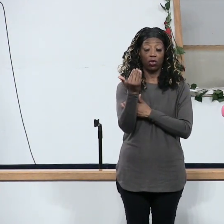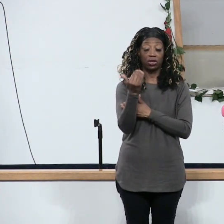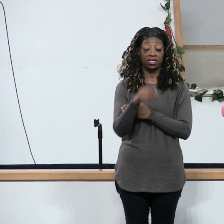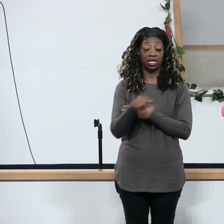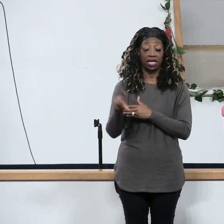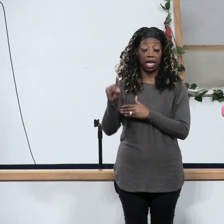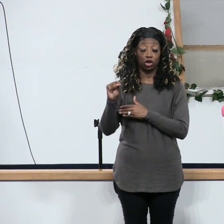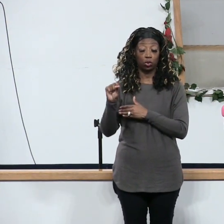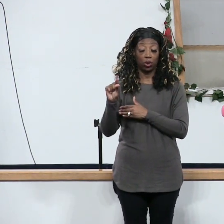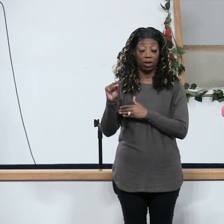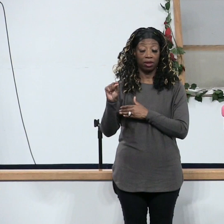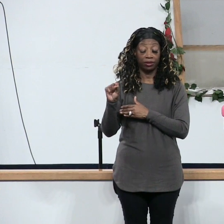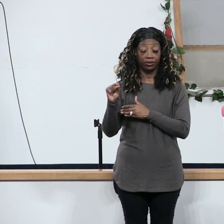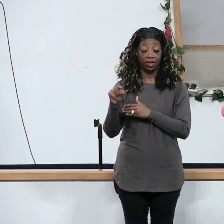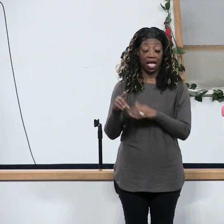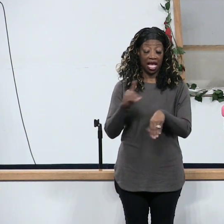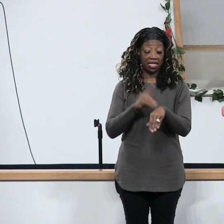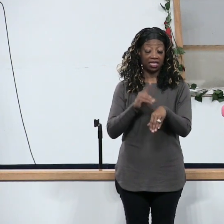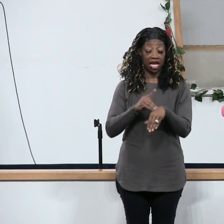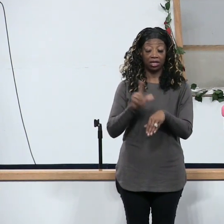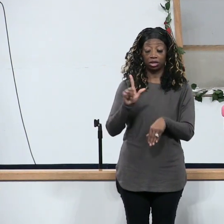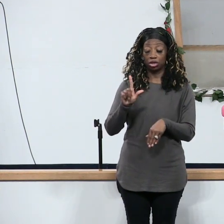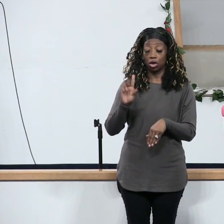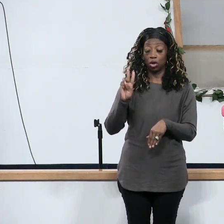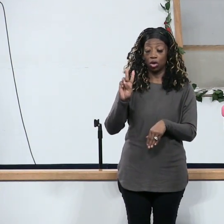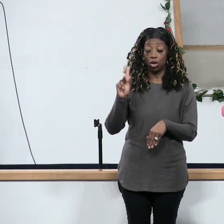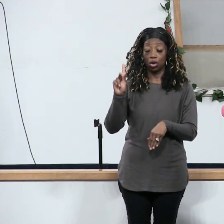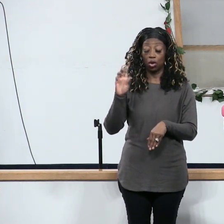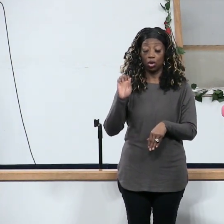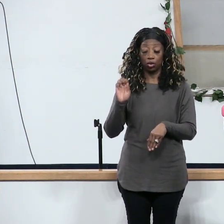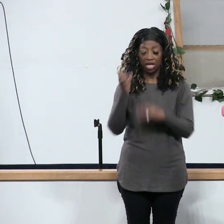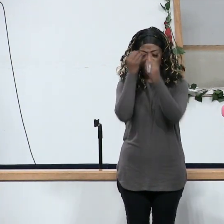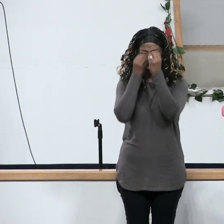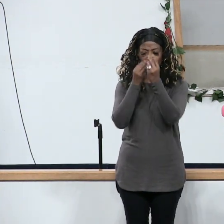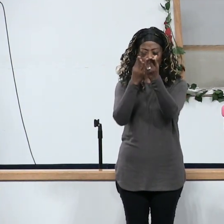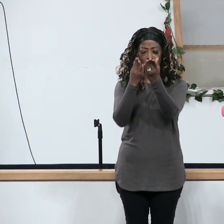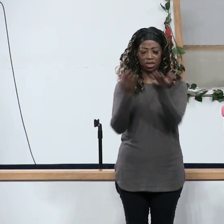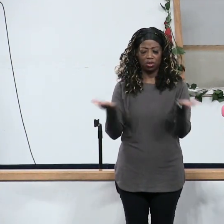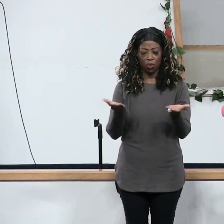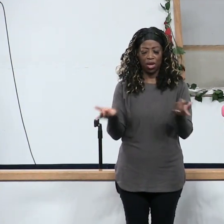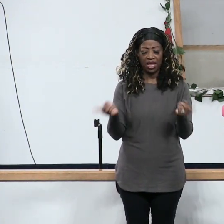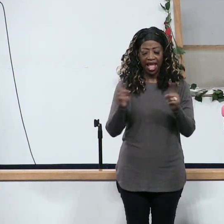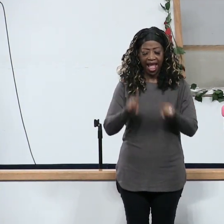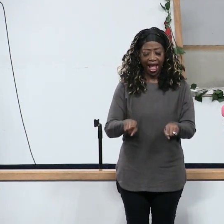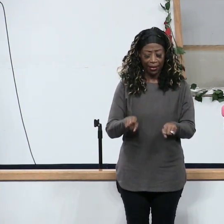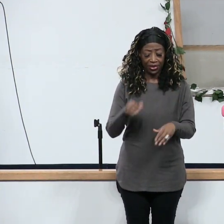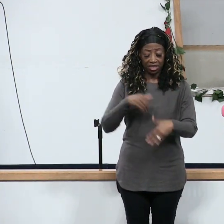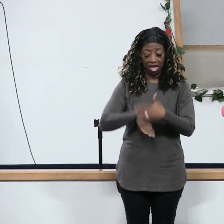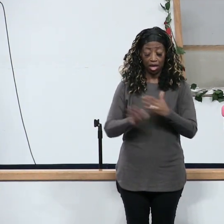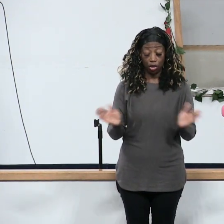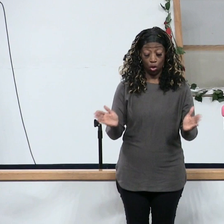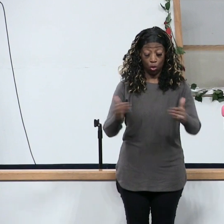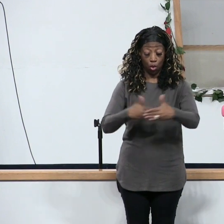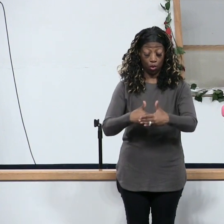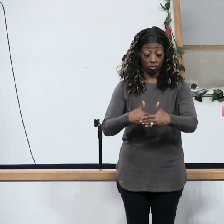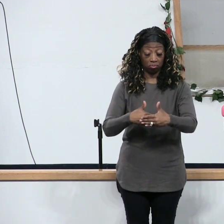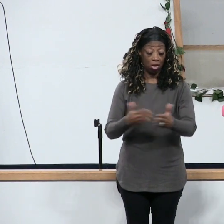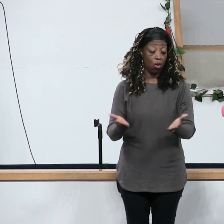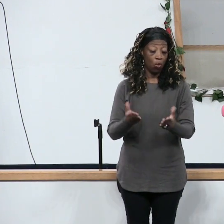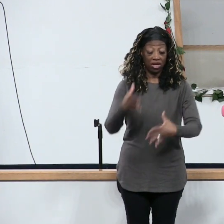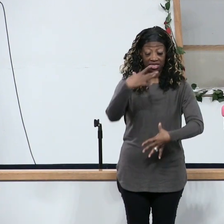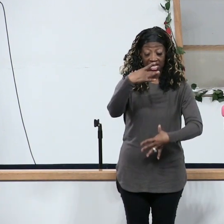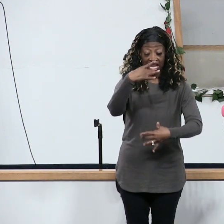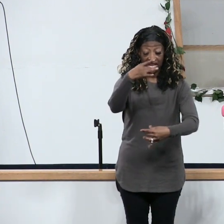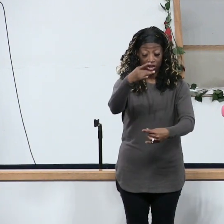20. Now, Dr. Luke, he informs us of what happens in the upper room during the Passover meal. But what's interesting is that